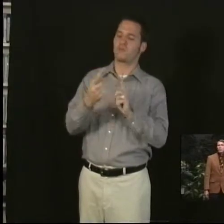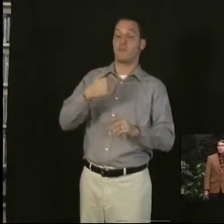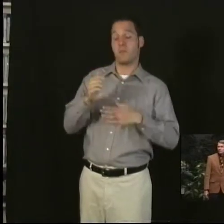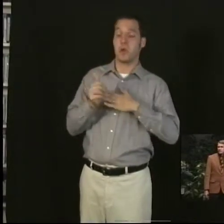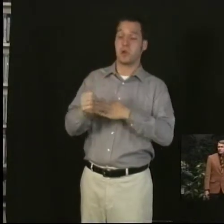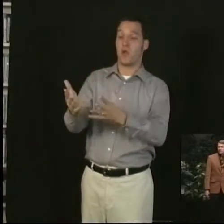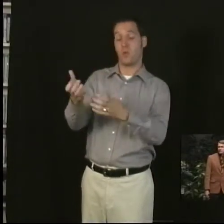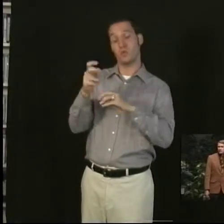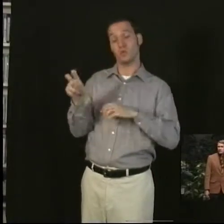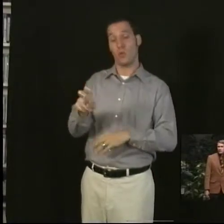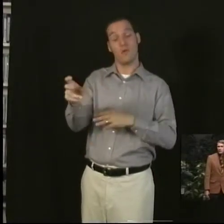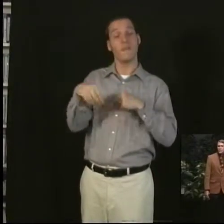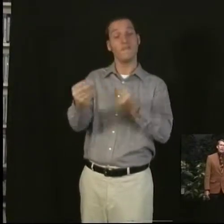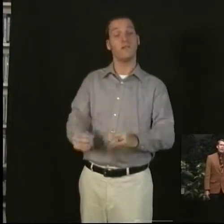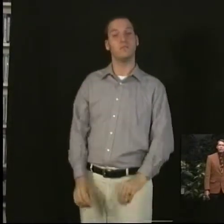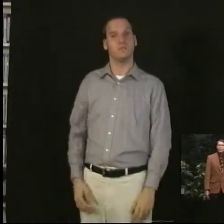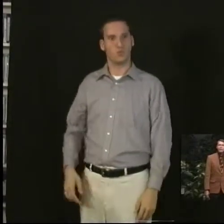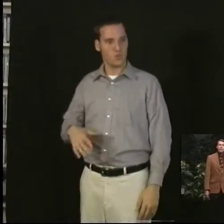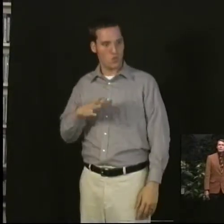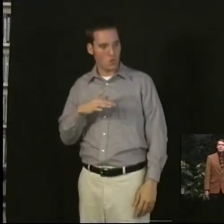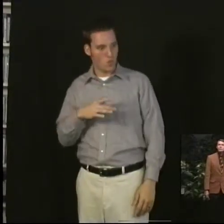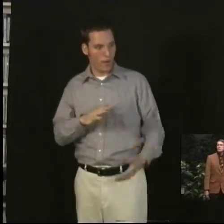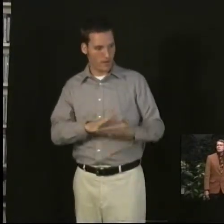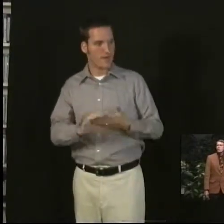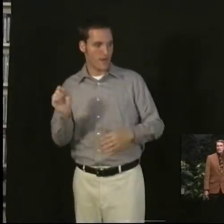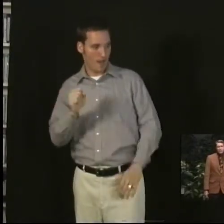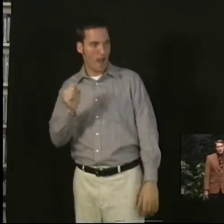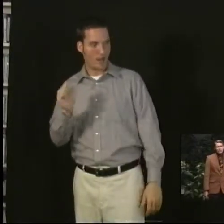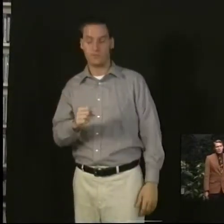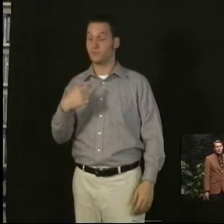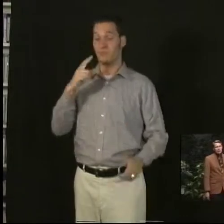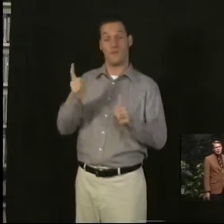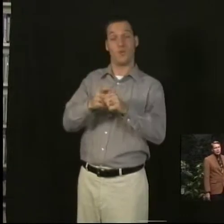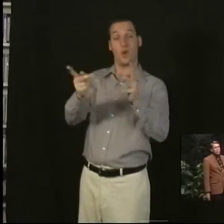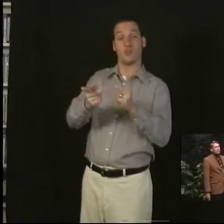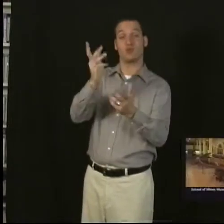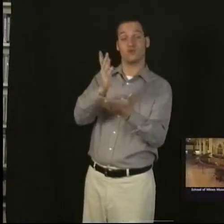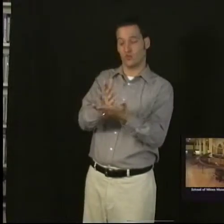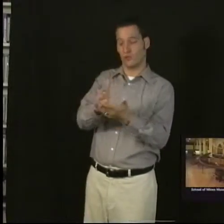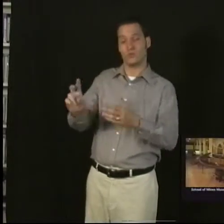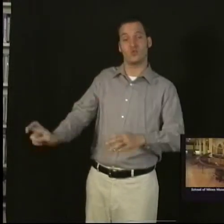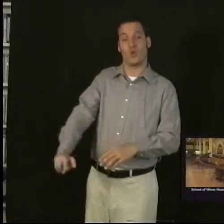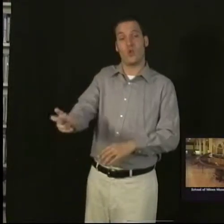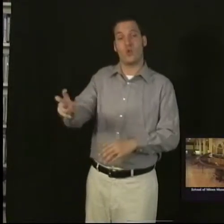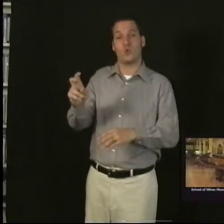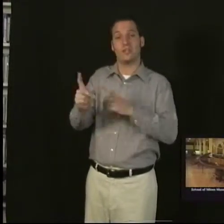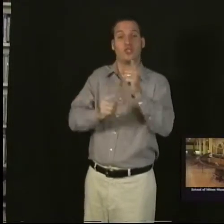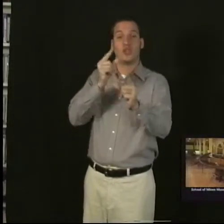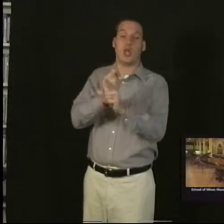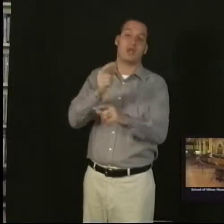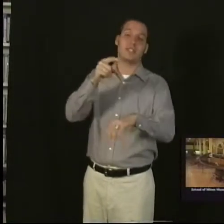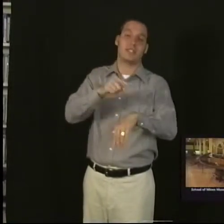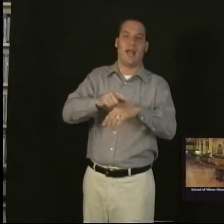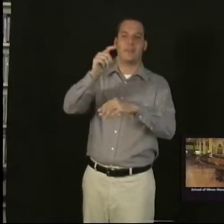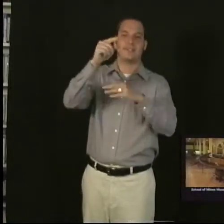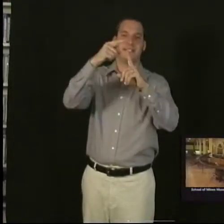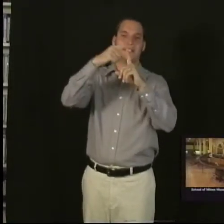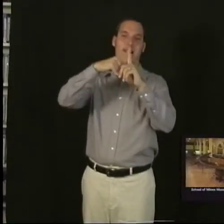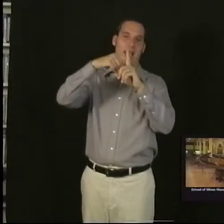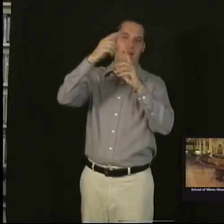give you a tour?" We said, "That would be great, sir." The first place we stopped on this tour was the geologic time